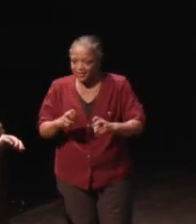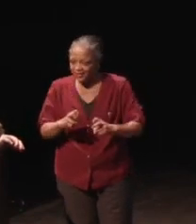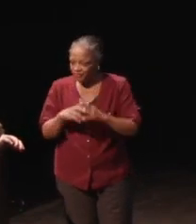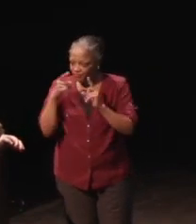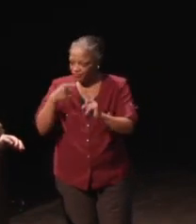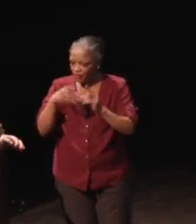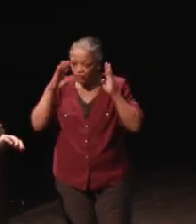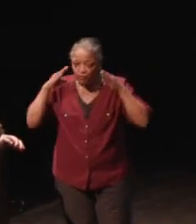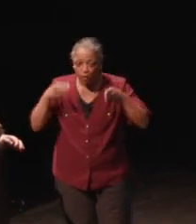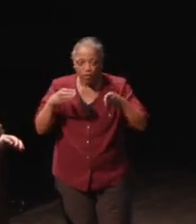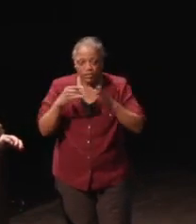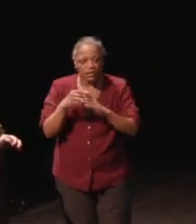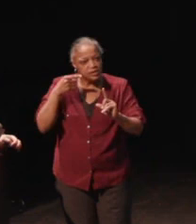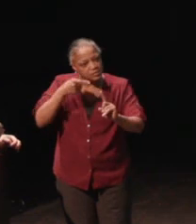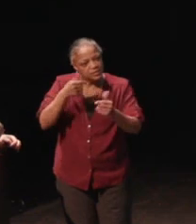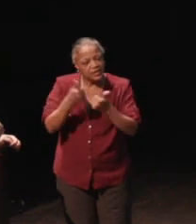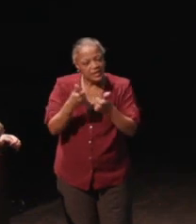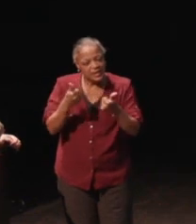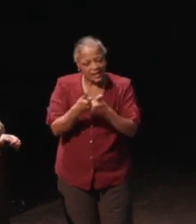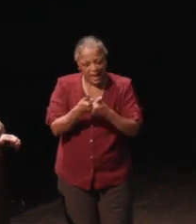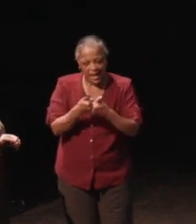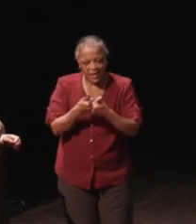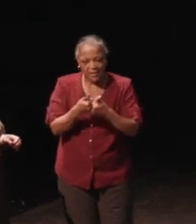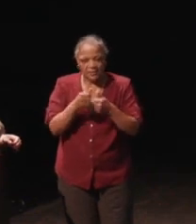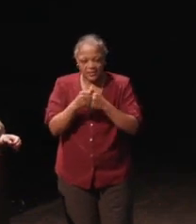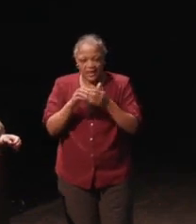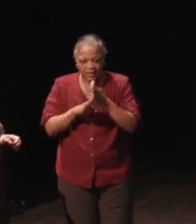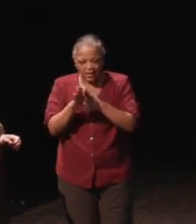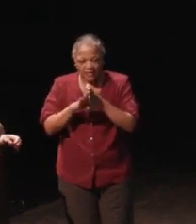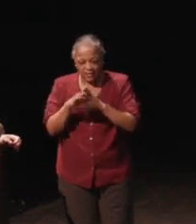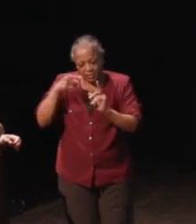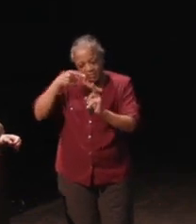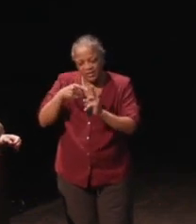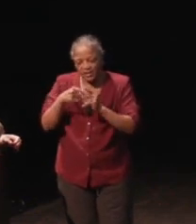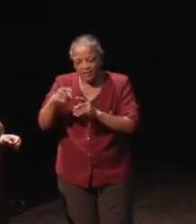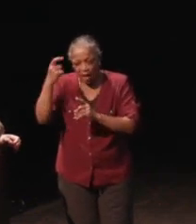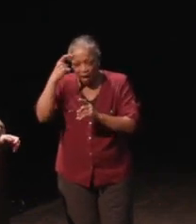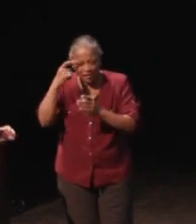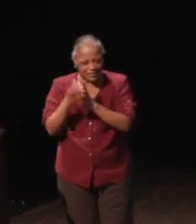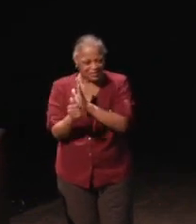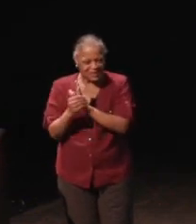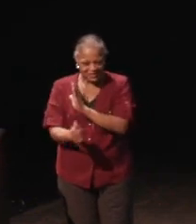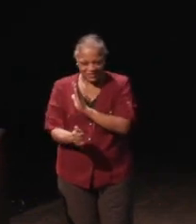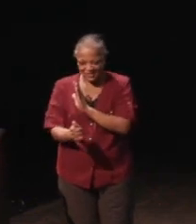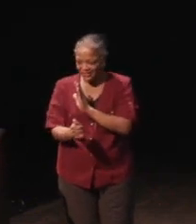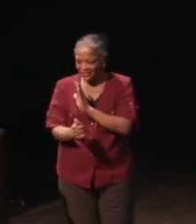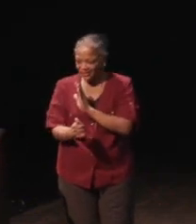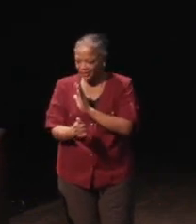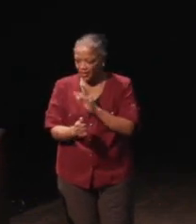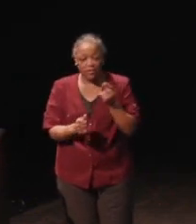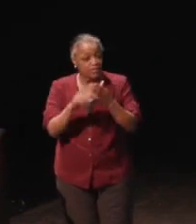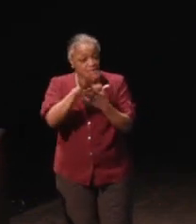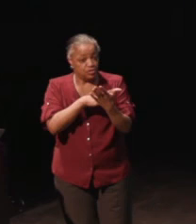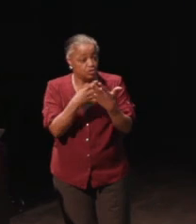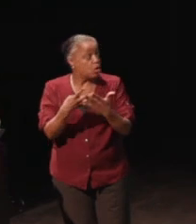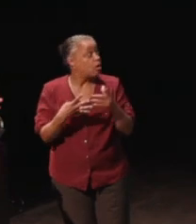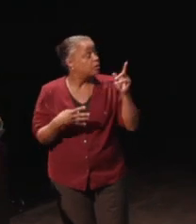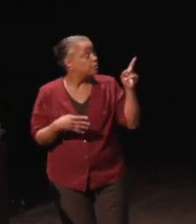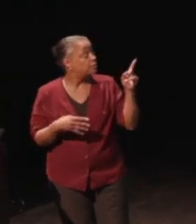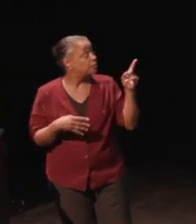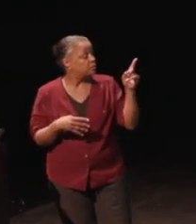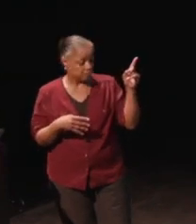focused on how specific game mechanics can develop specific cognitive skills. And this chart,